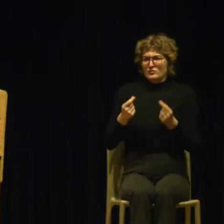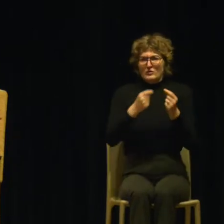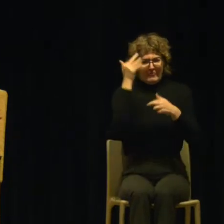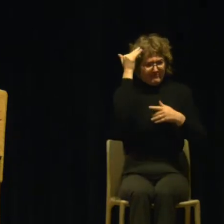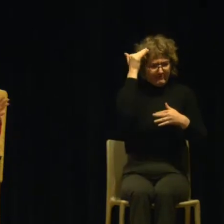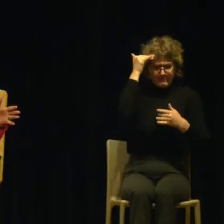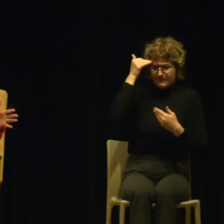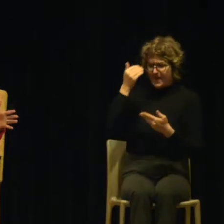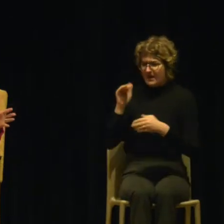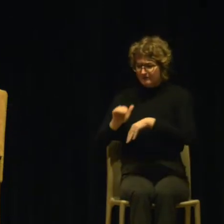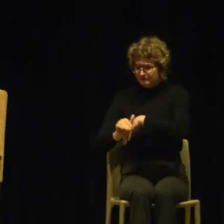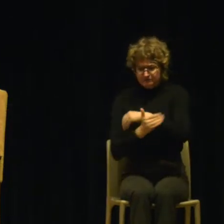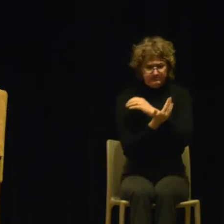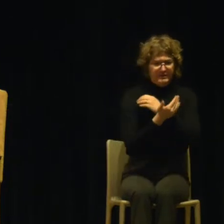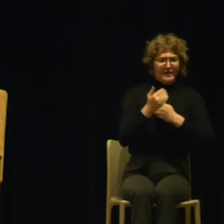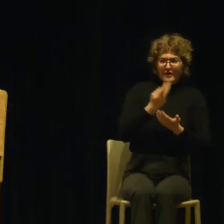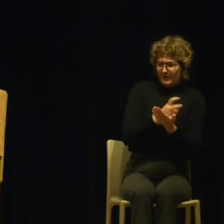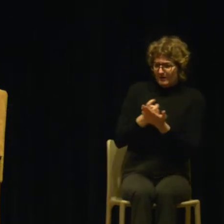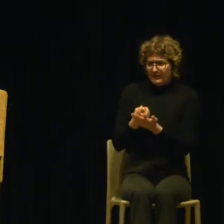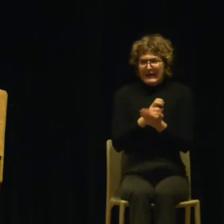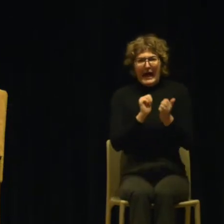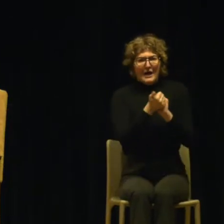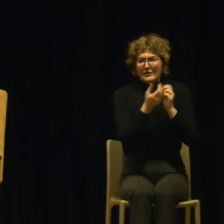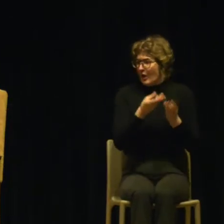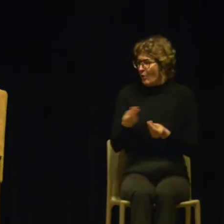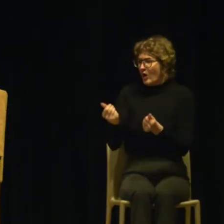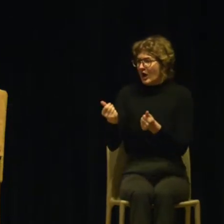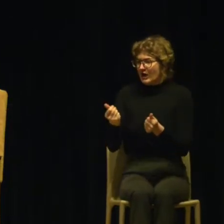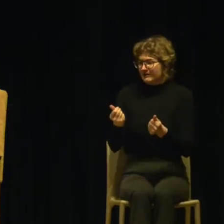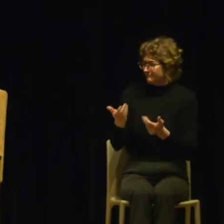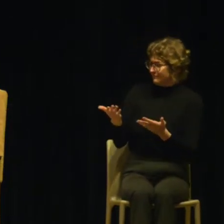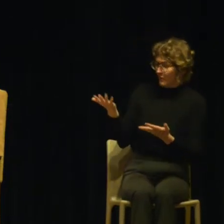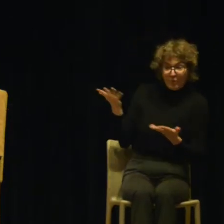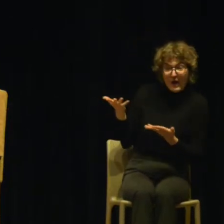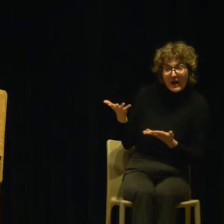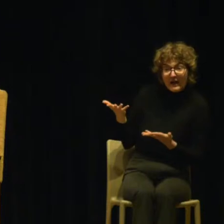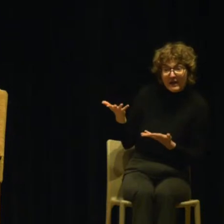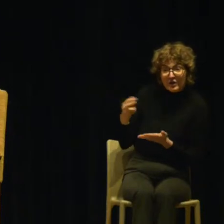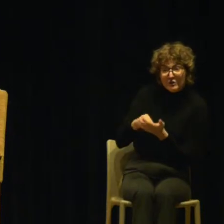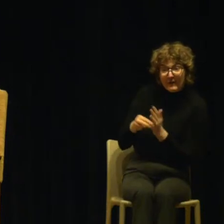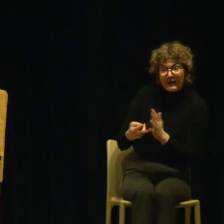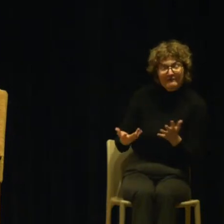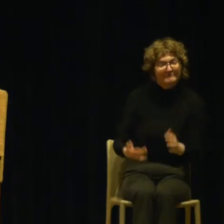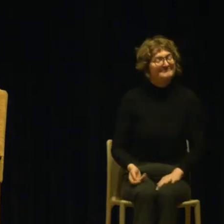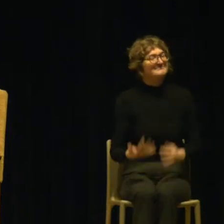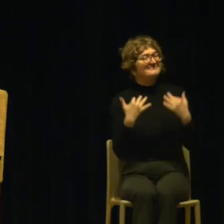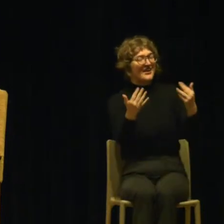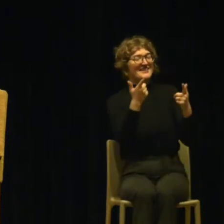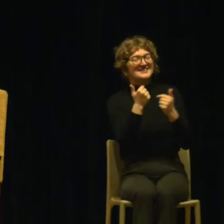can't sleep at night. And the next day I said, well, how did that work out? And they're like, what?